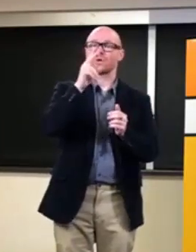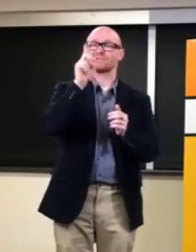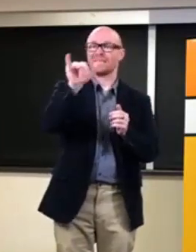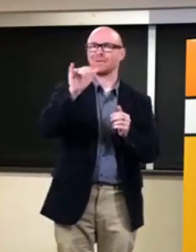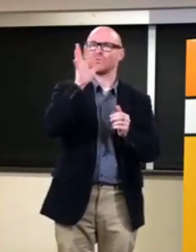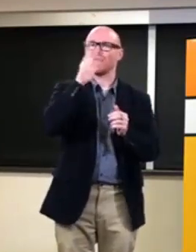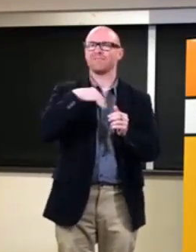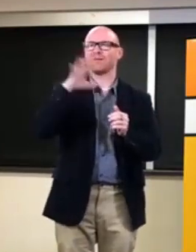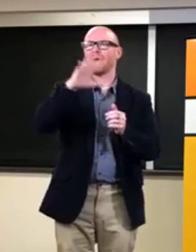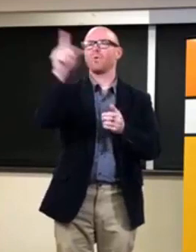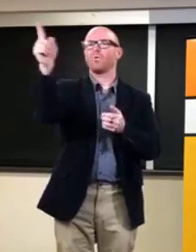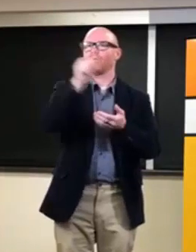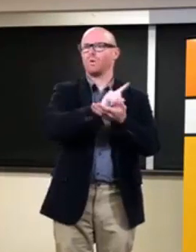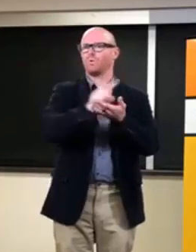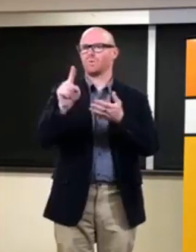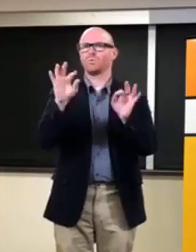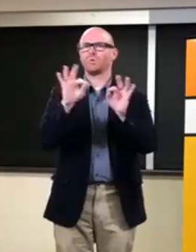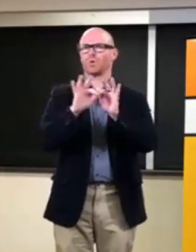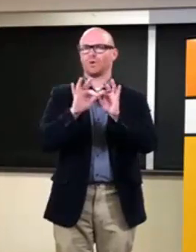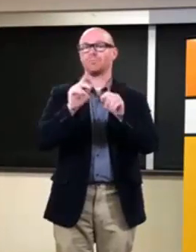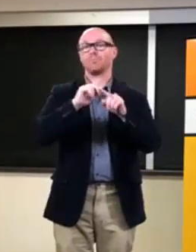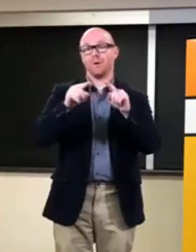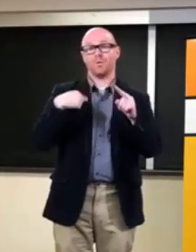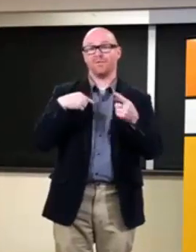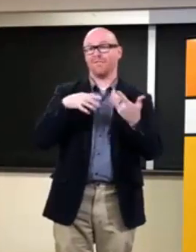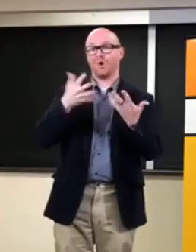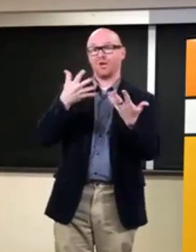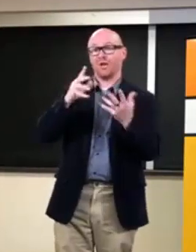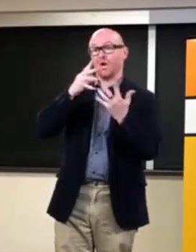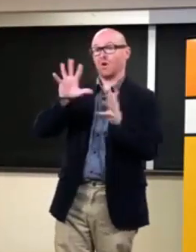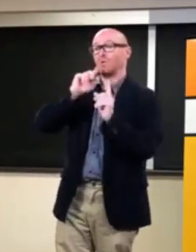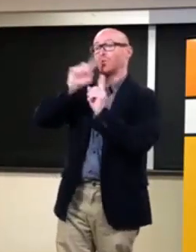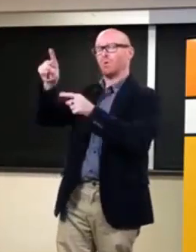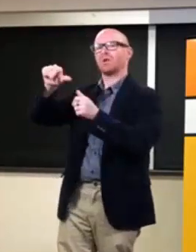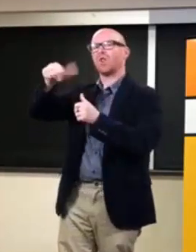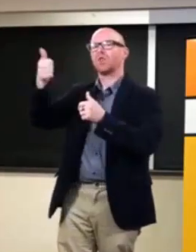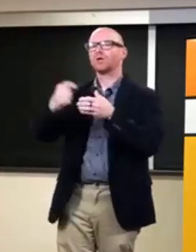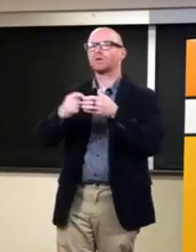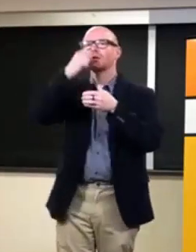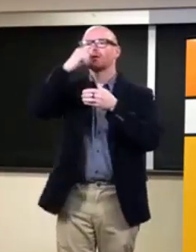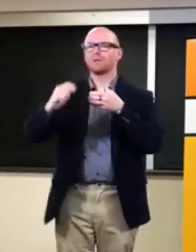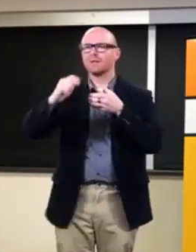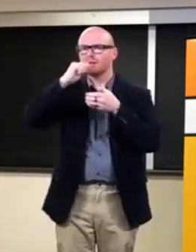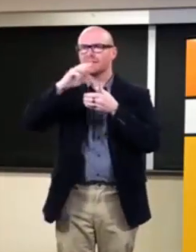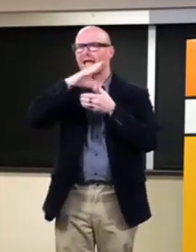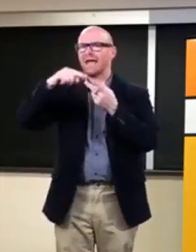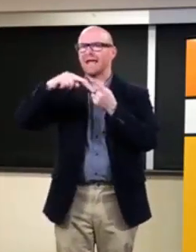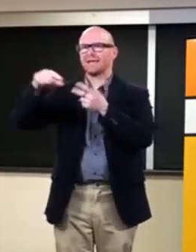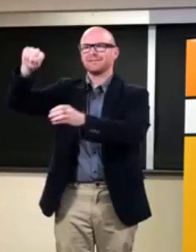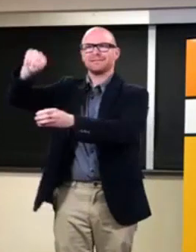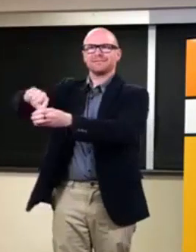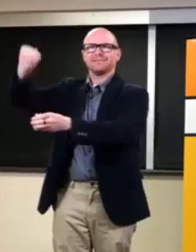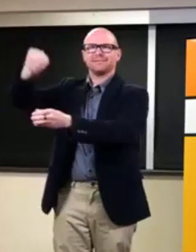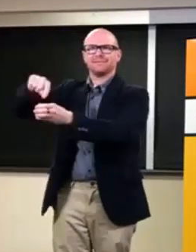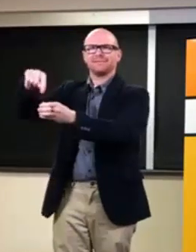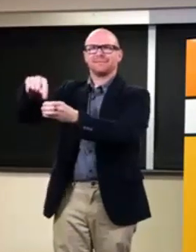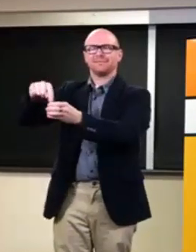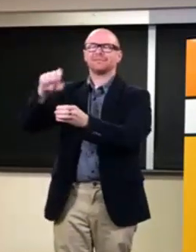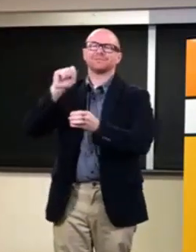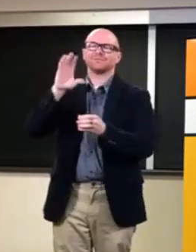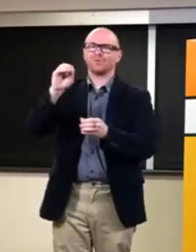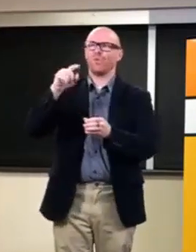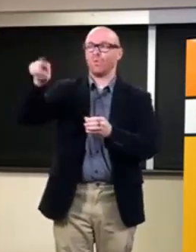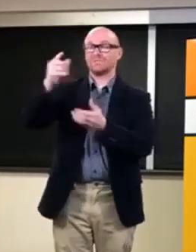another week. But we have ordered additional swabs and viral media and are looking at alternative methods for